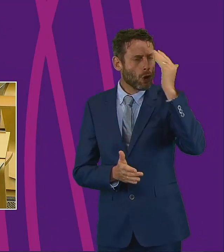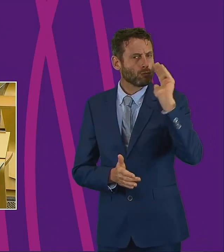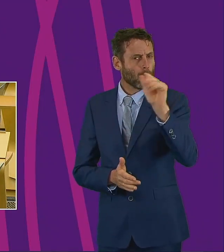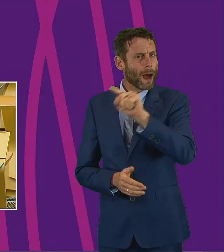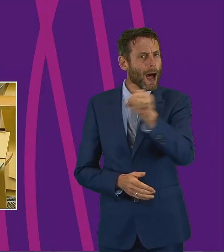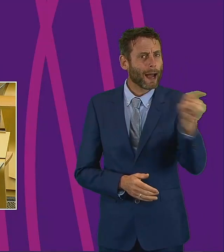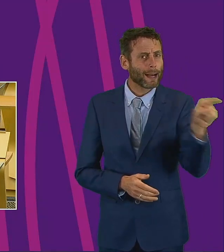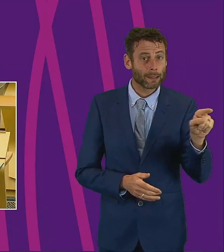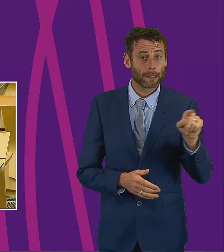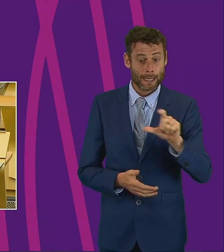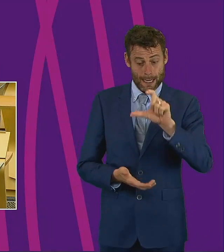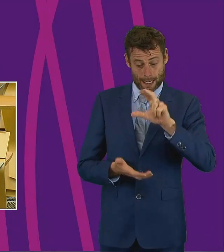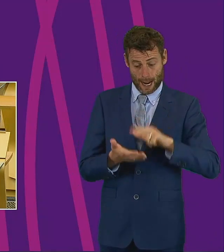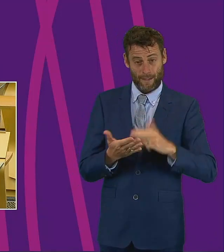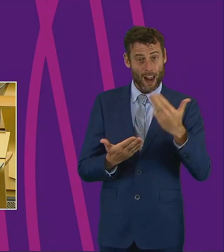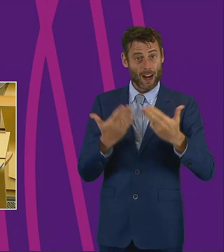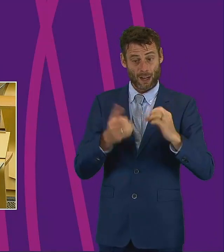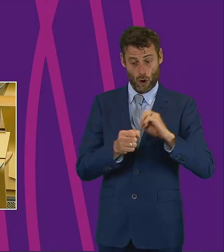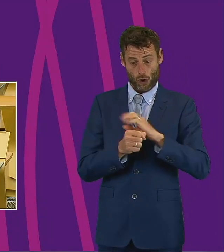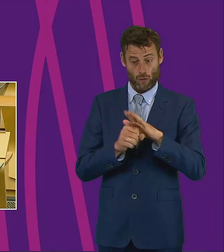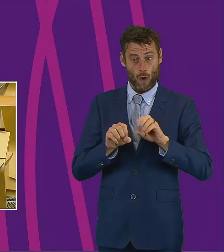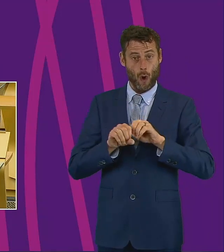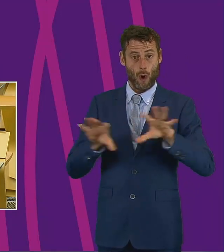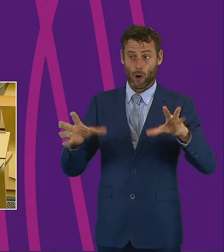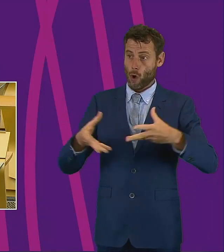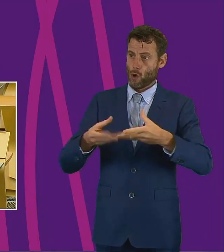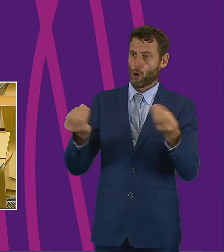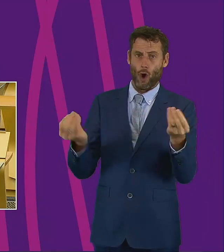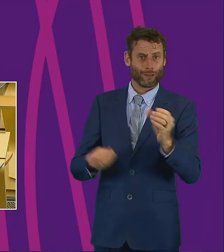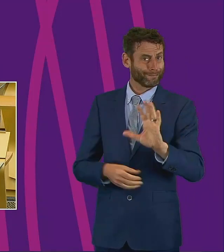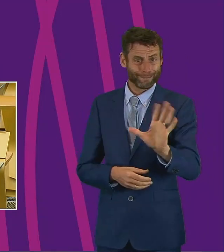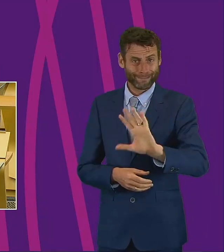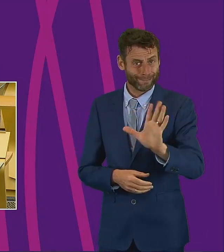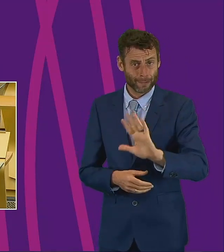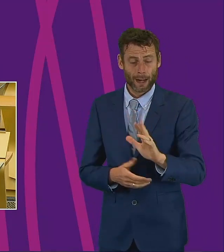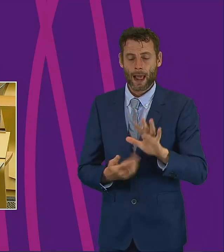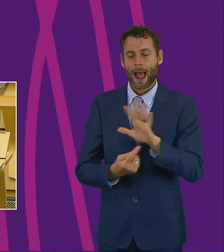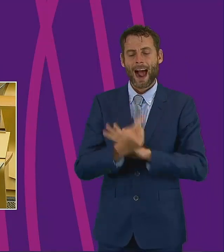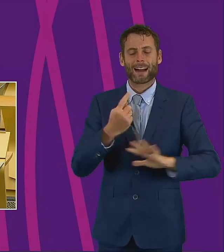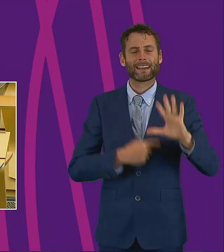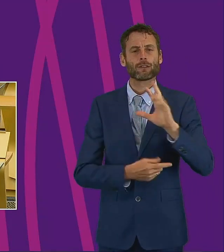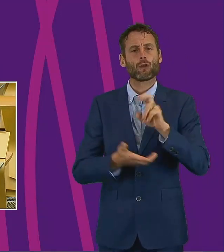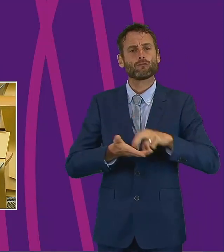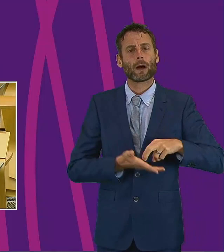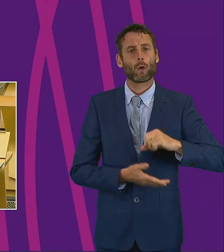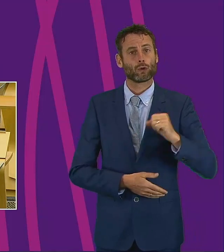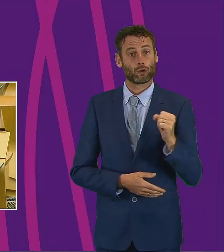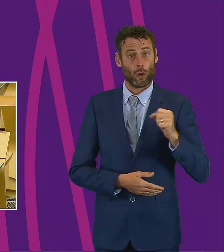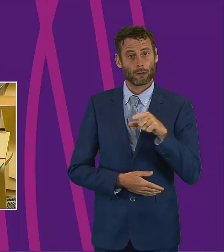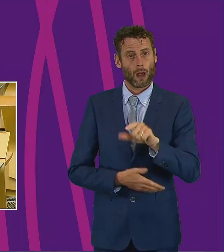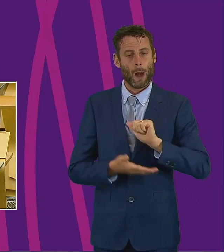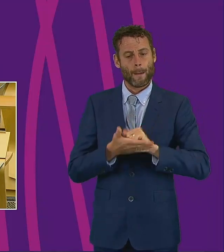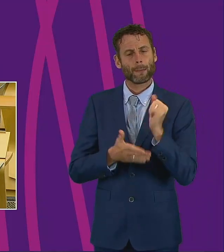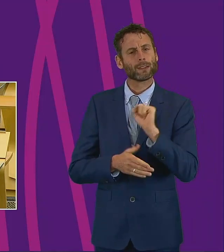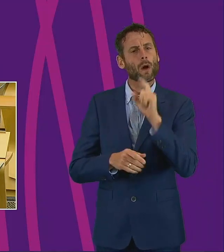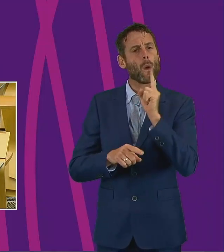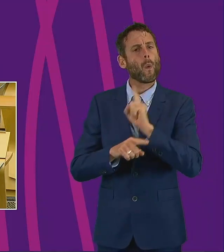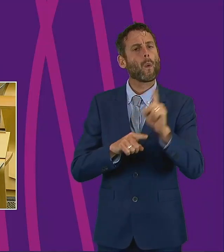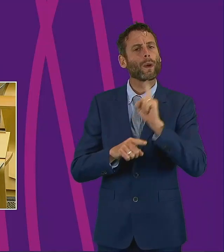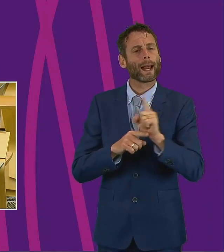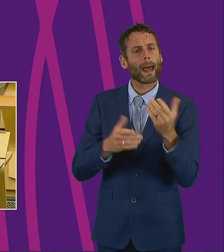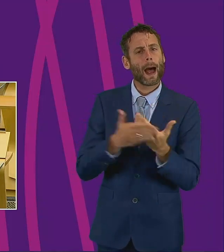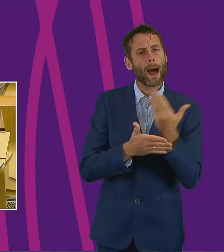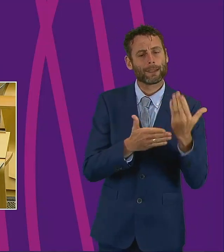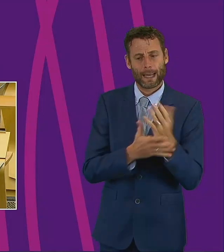COVID hasn't yet gone away. National Records of Scotland has also just published its weekly update. It includes deaths of people confirmed